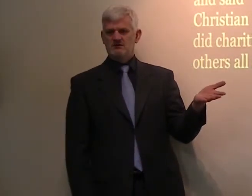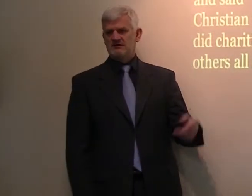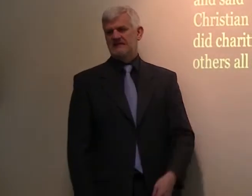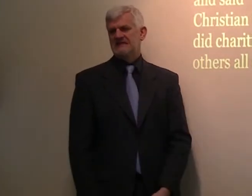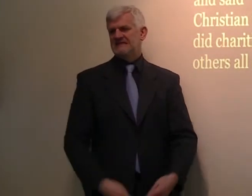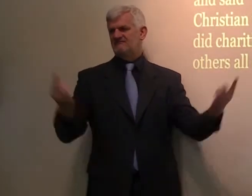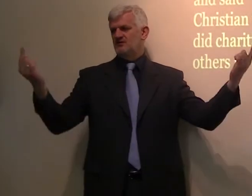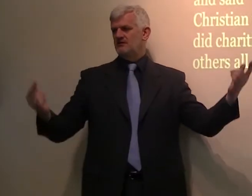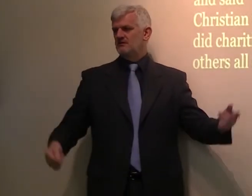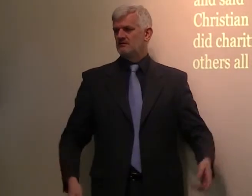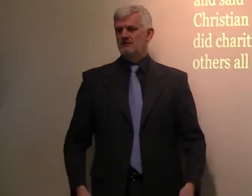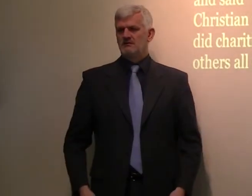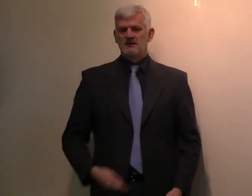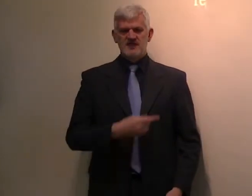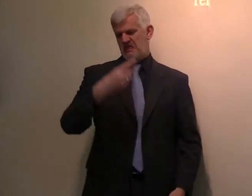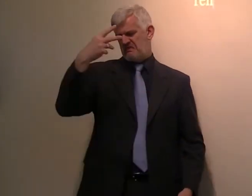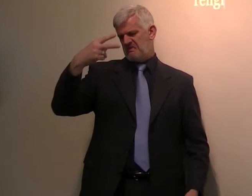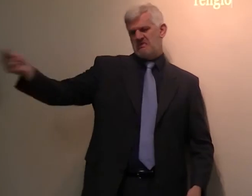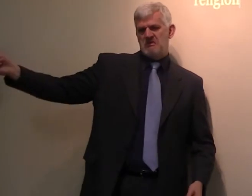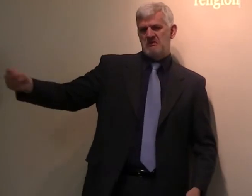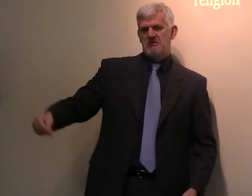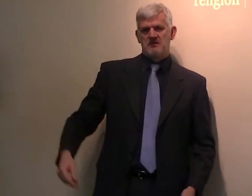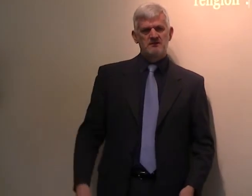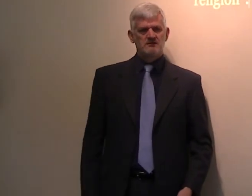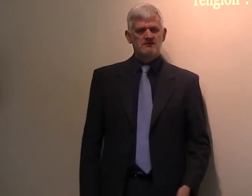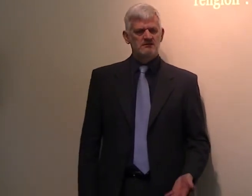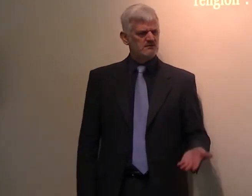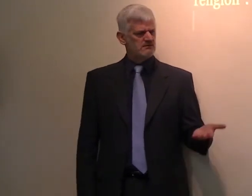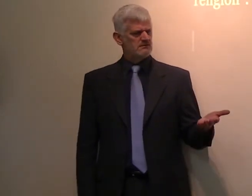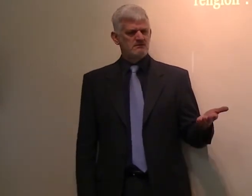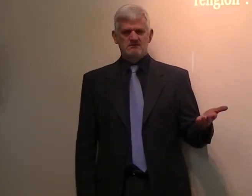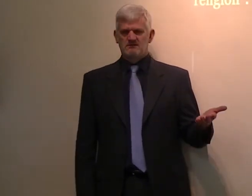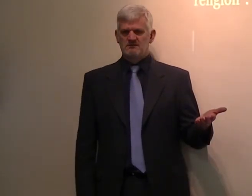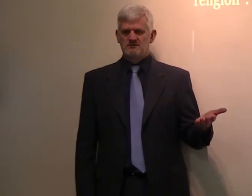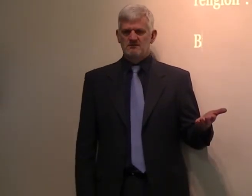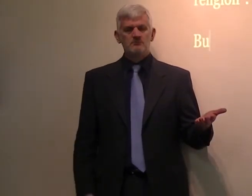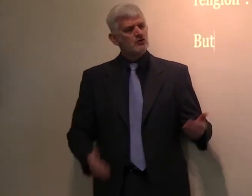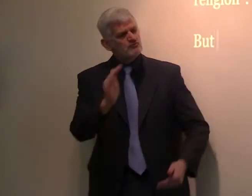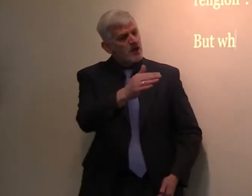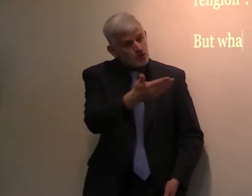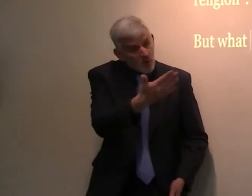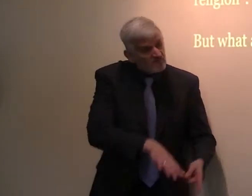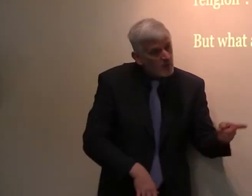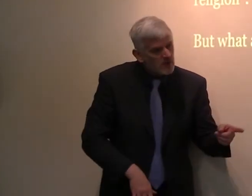to deny, even to cut the roots. And you don't need to be left with this, because even